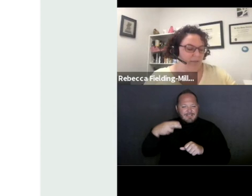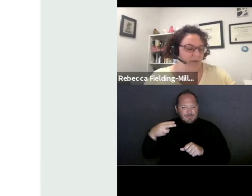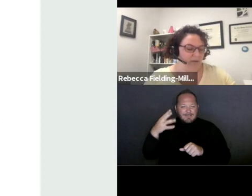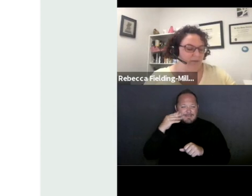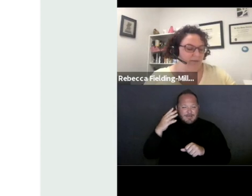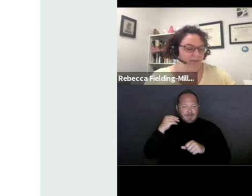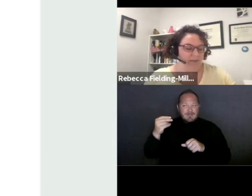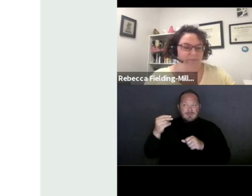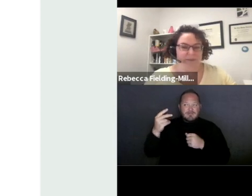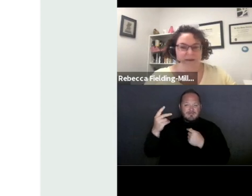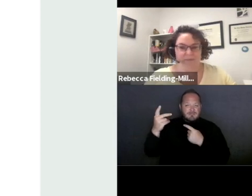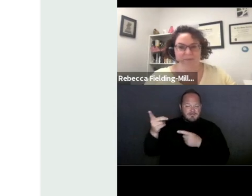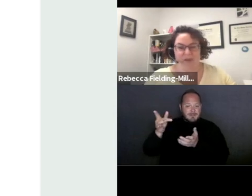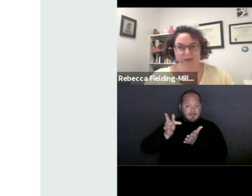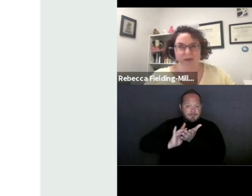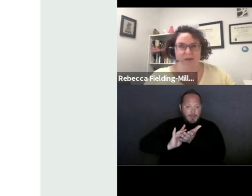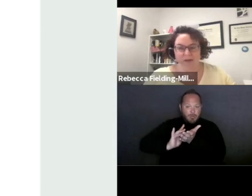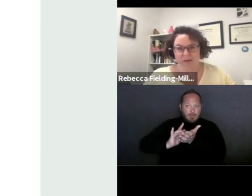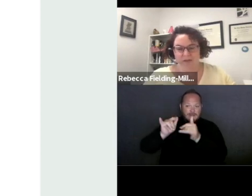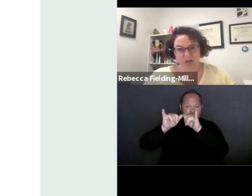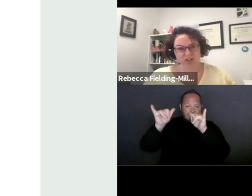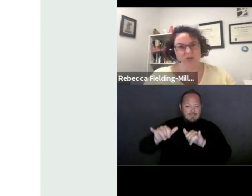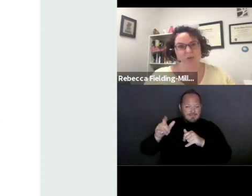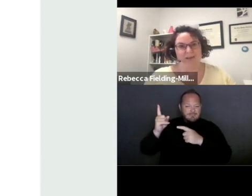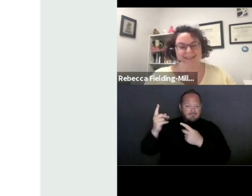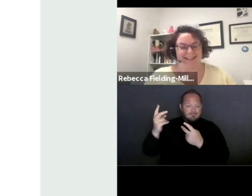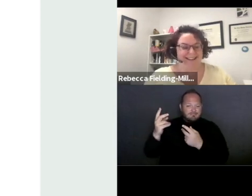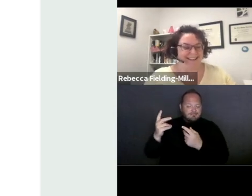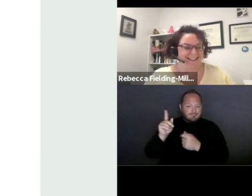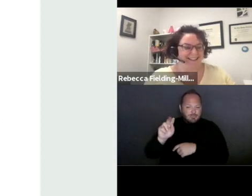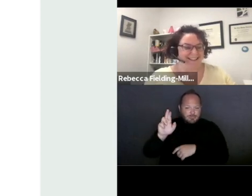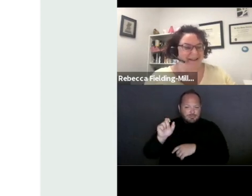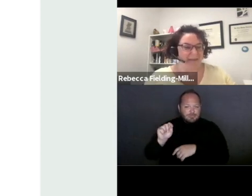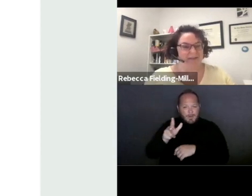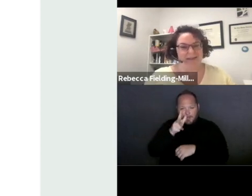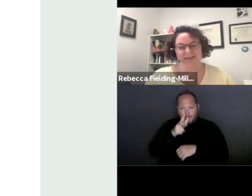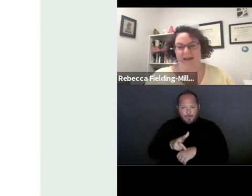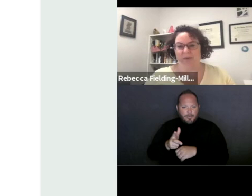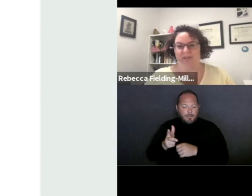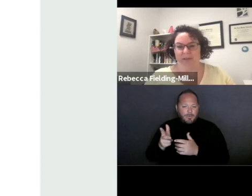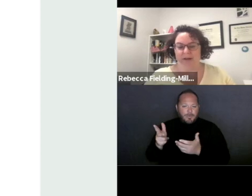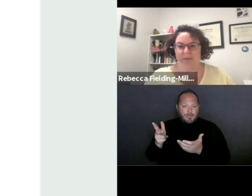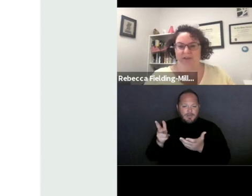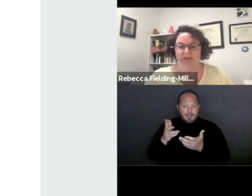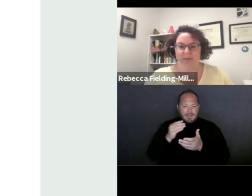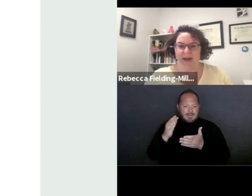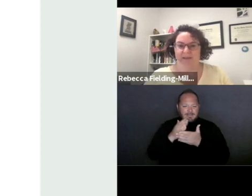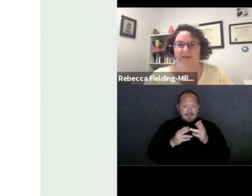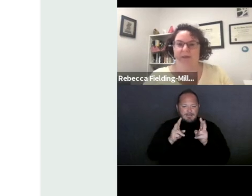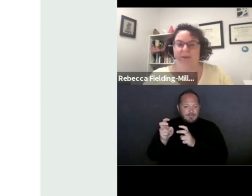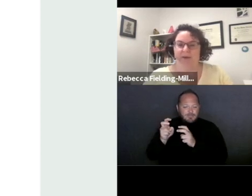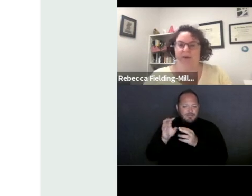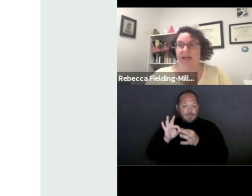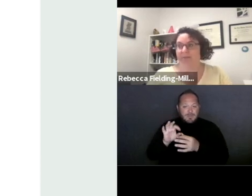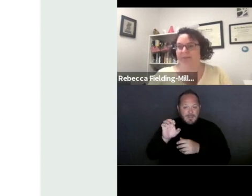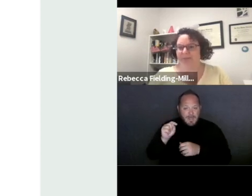in the medical system, some issues with ethics and how we've done medical research in the past